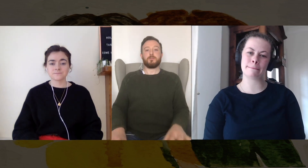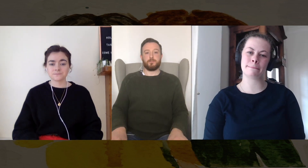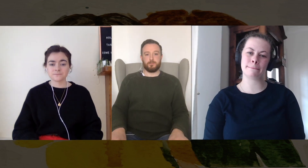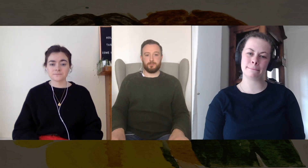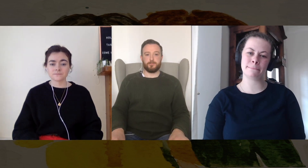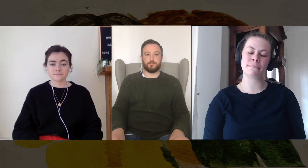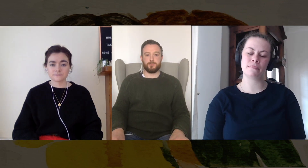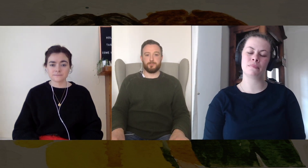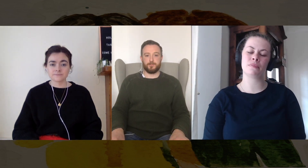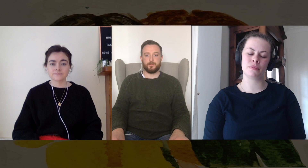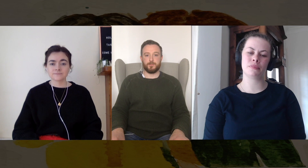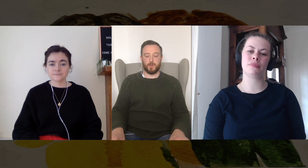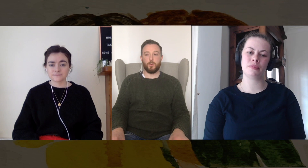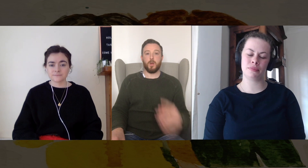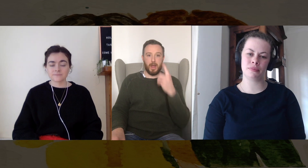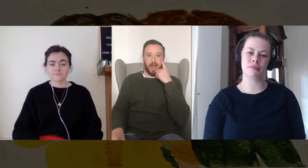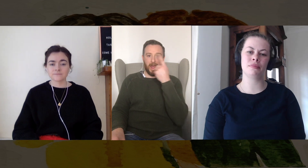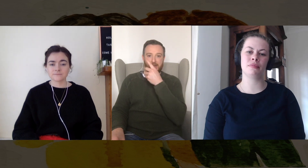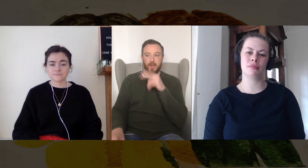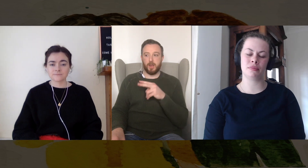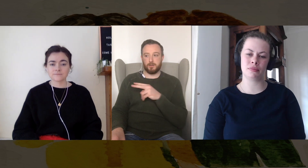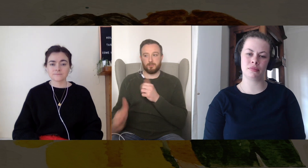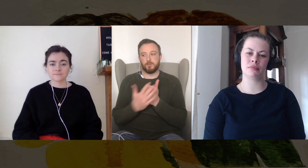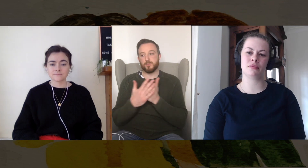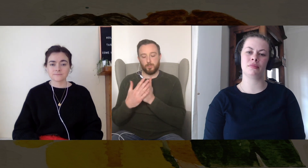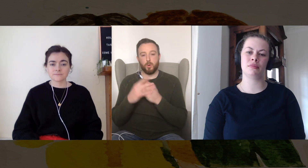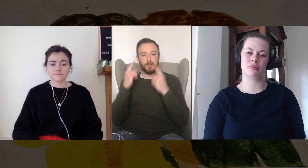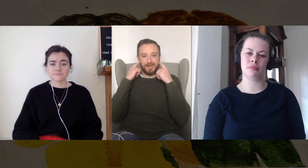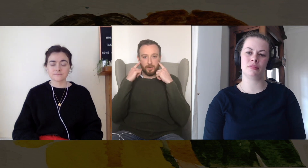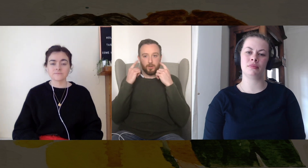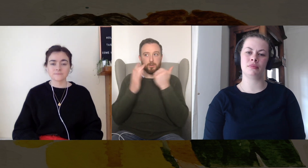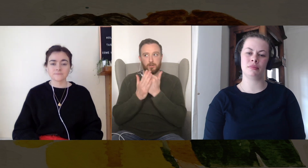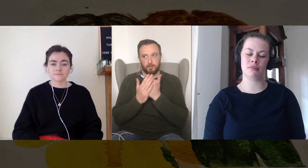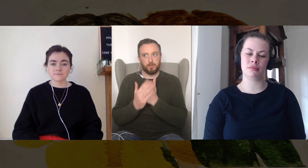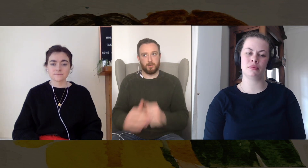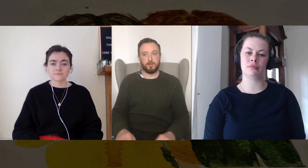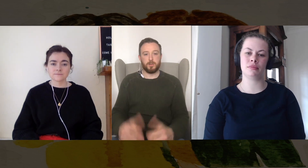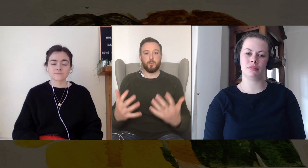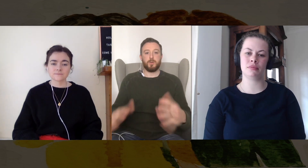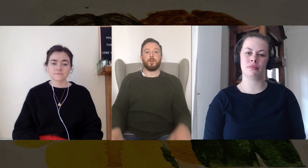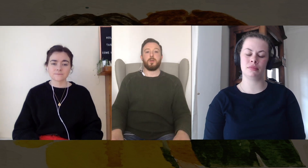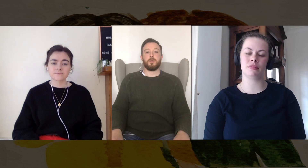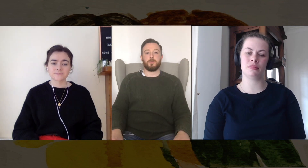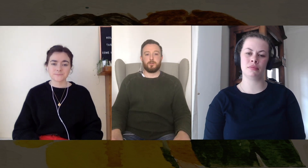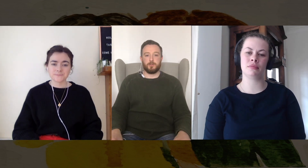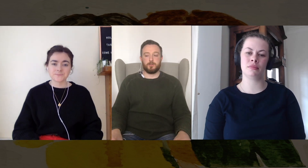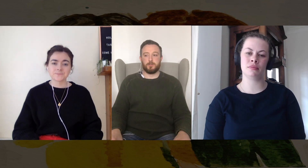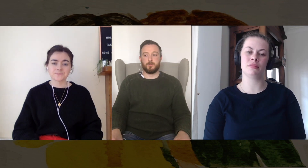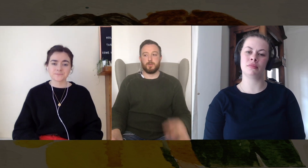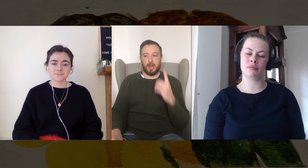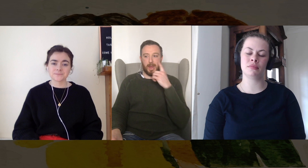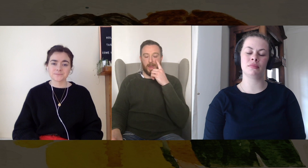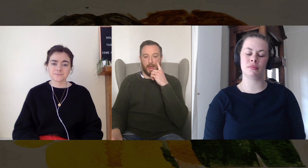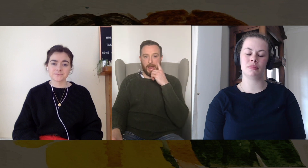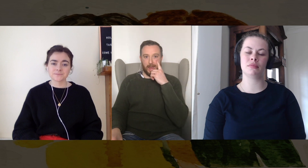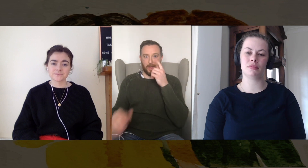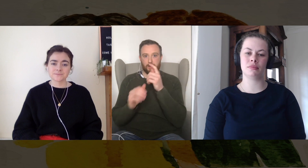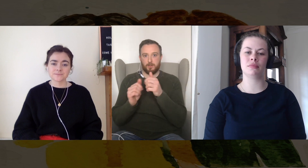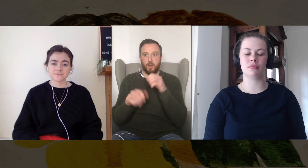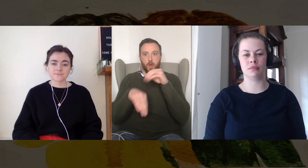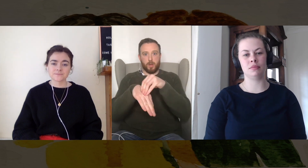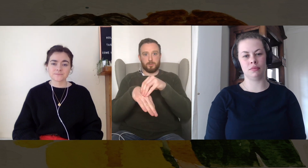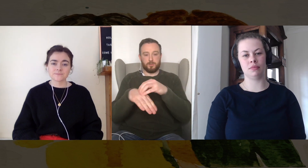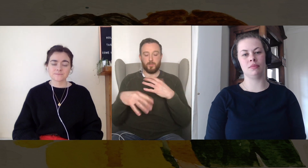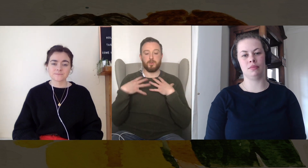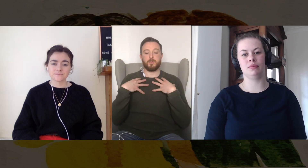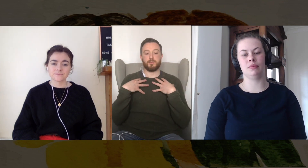rest in the chair. Oh, so I literally just like absorb myself and decompress into the chair as if my hands don't